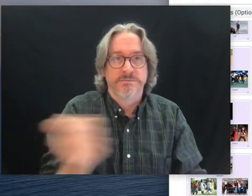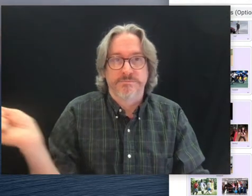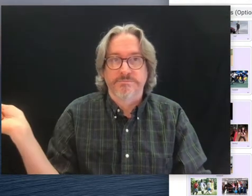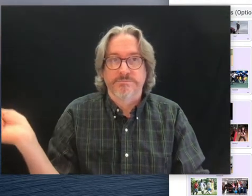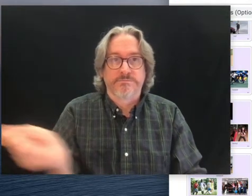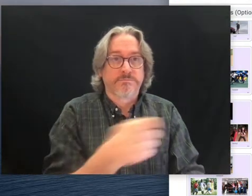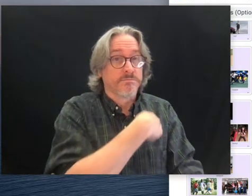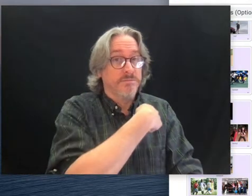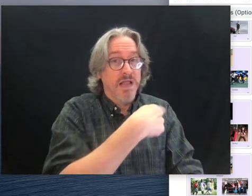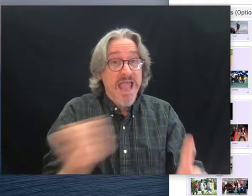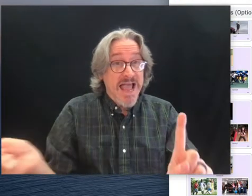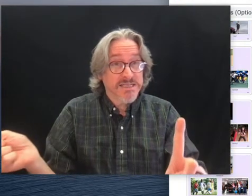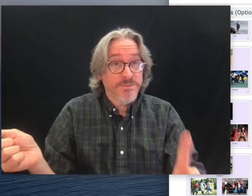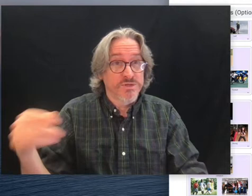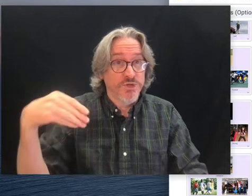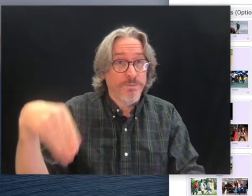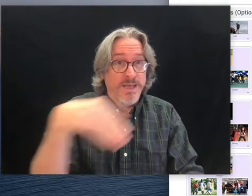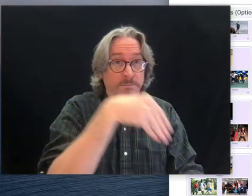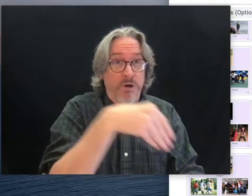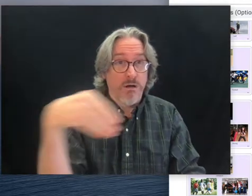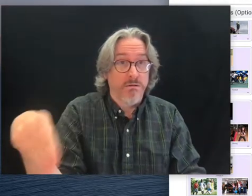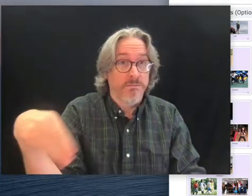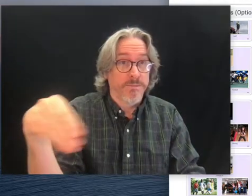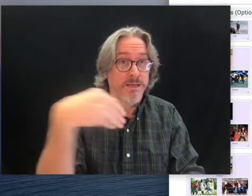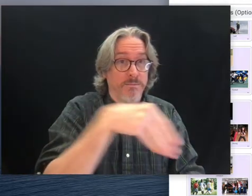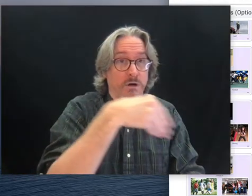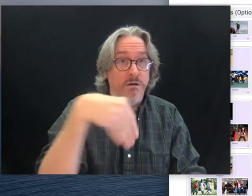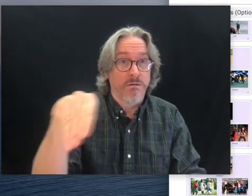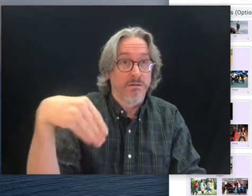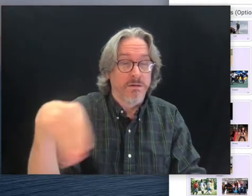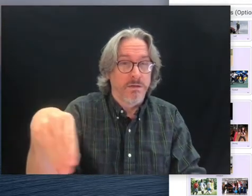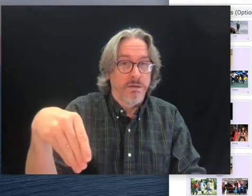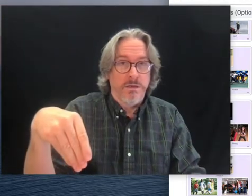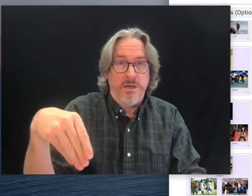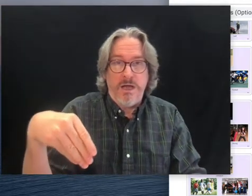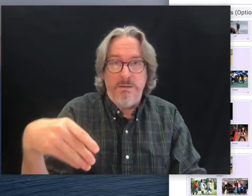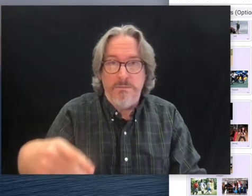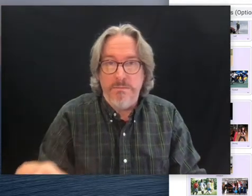Tennis, as opposed to ping pong.